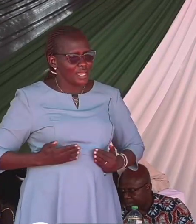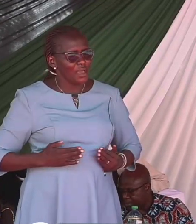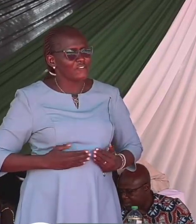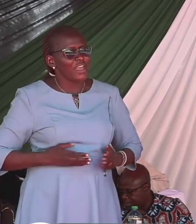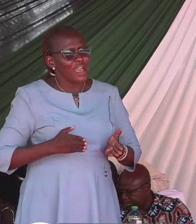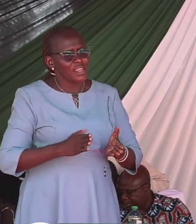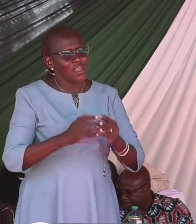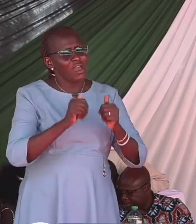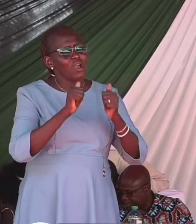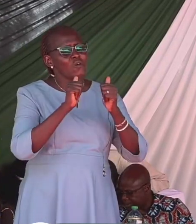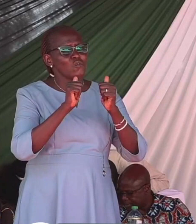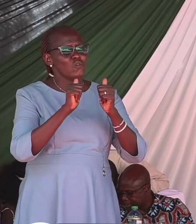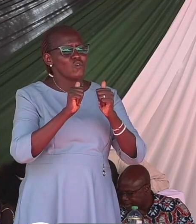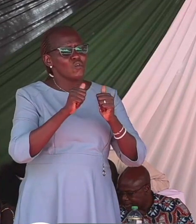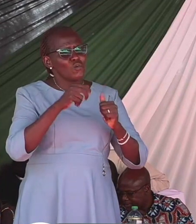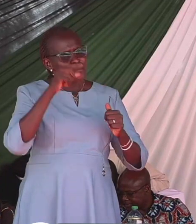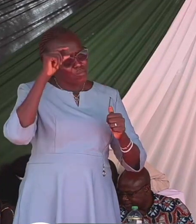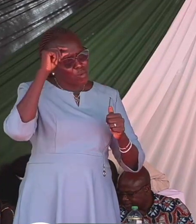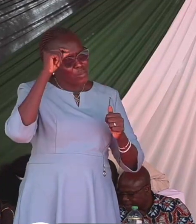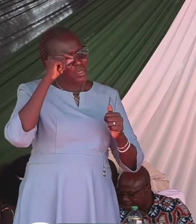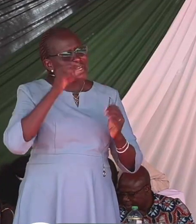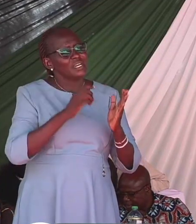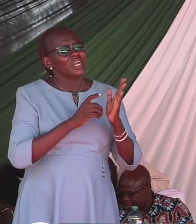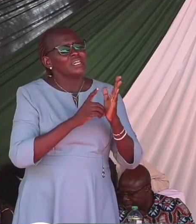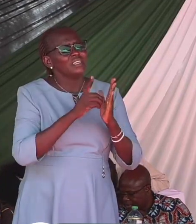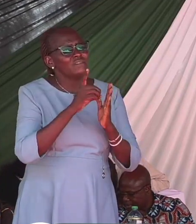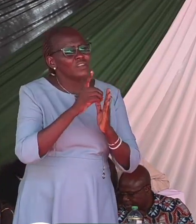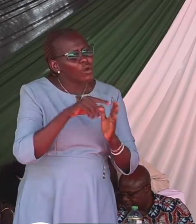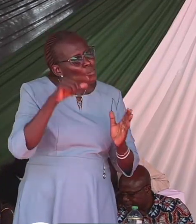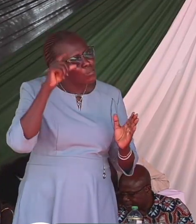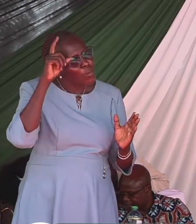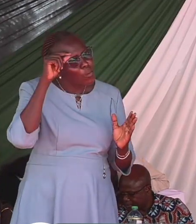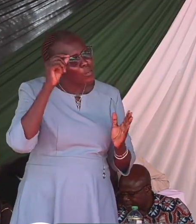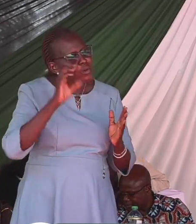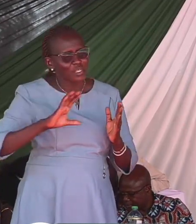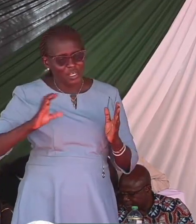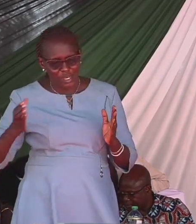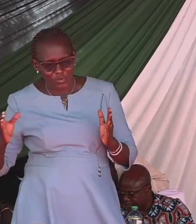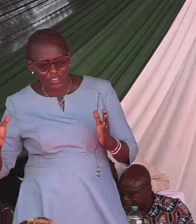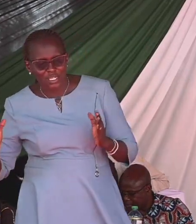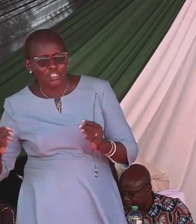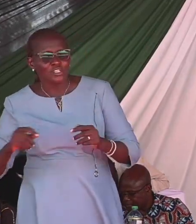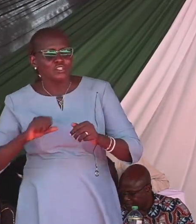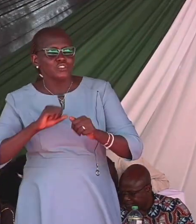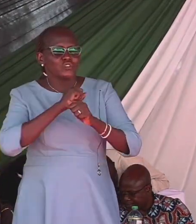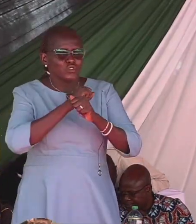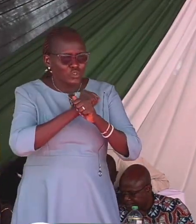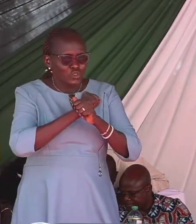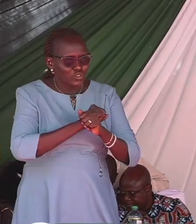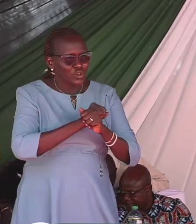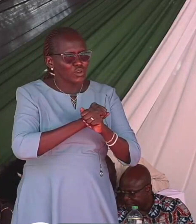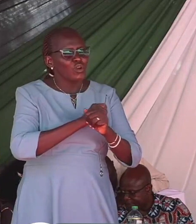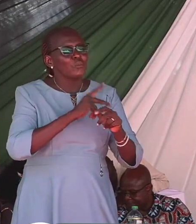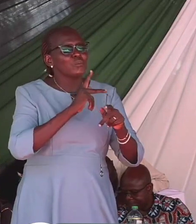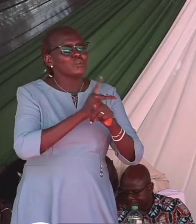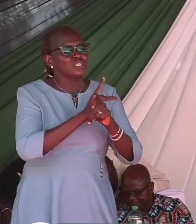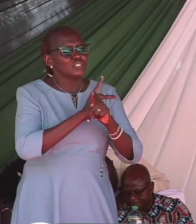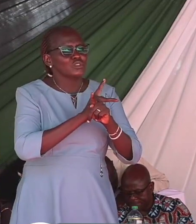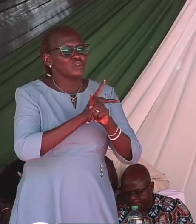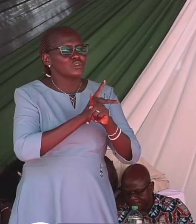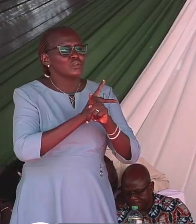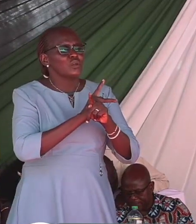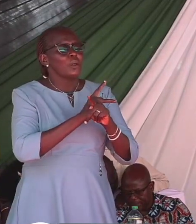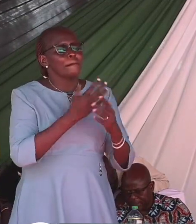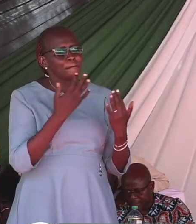County government, we developed what we call Mombasa County Social Protection Strategy paper of 2017 now is